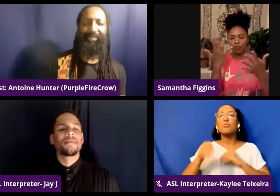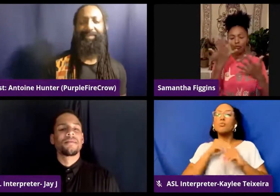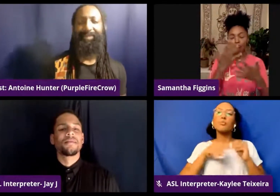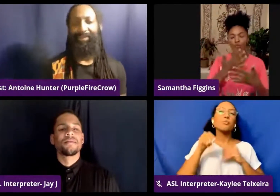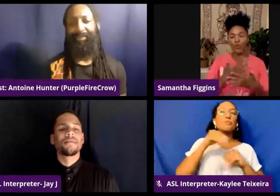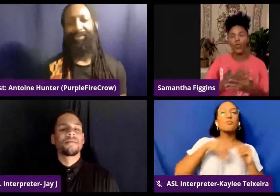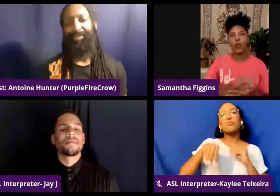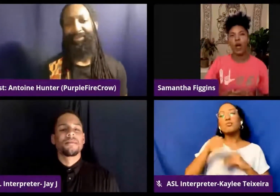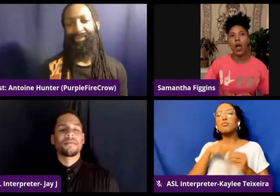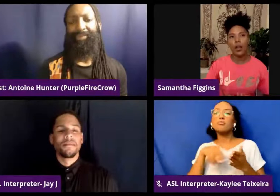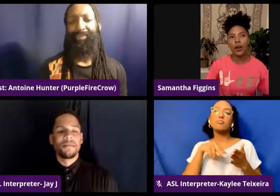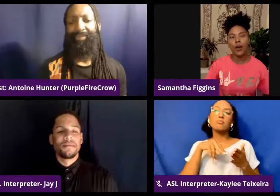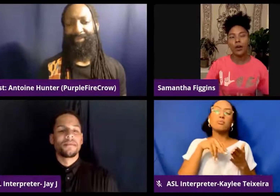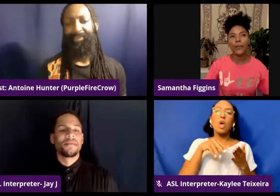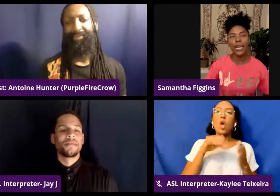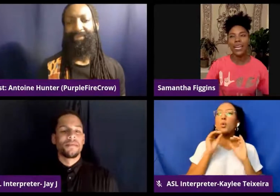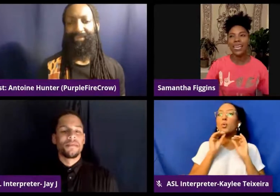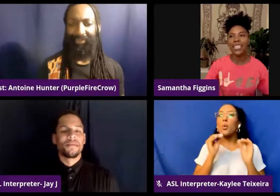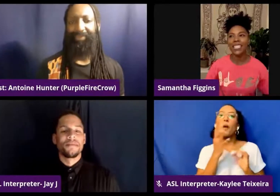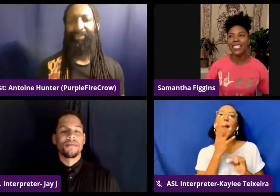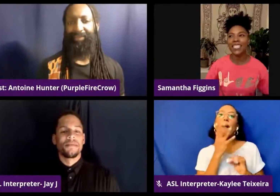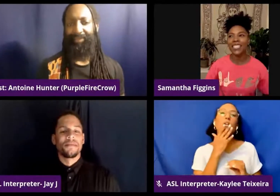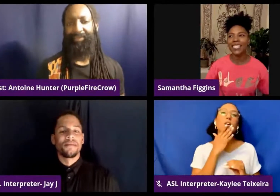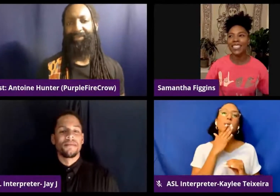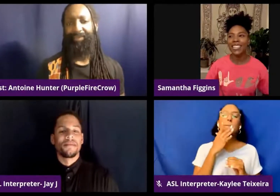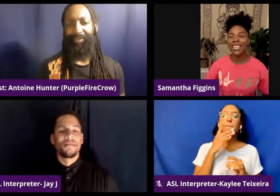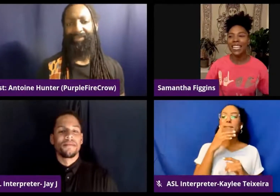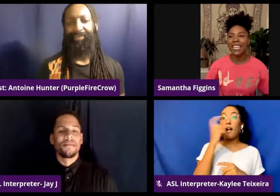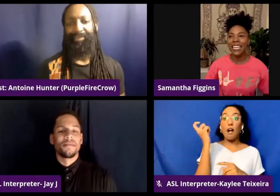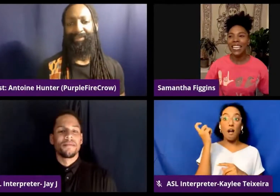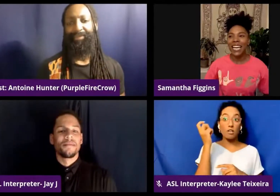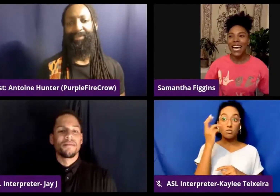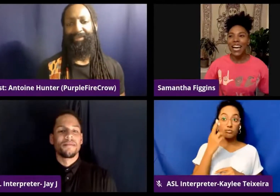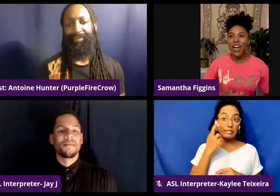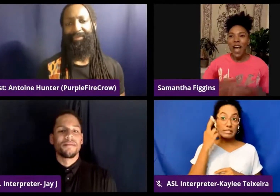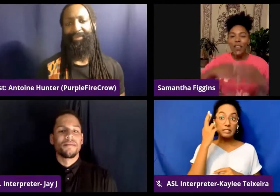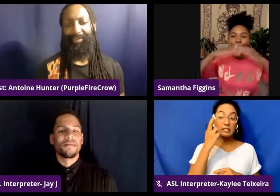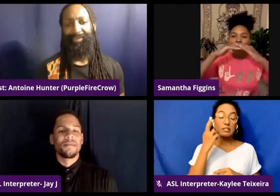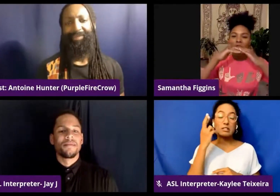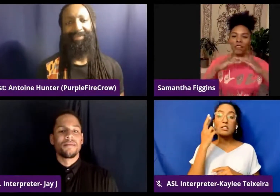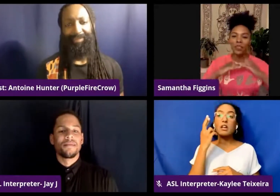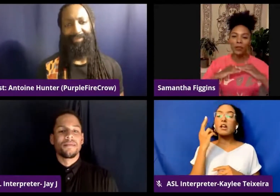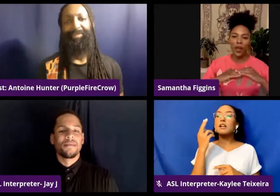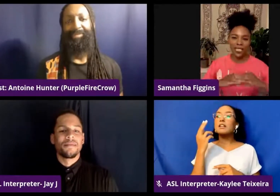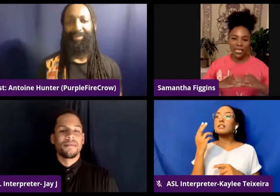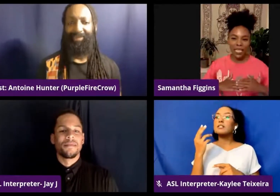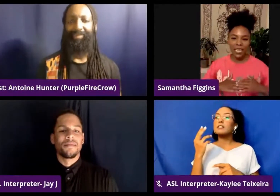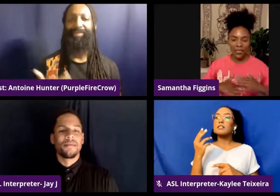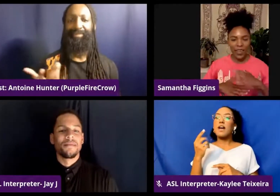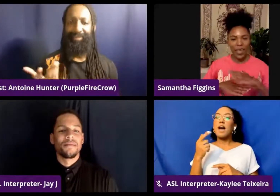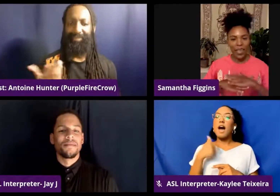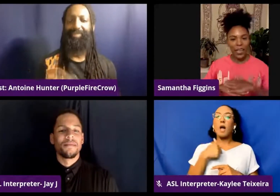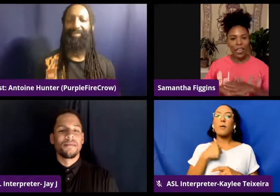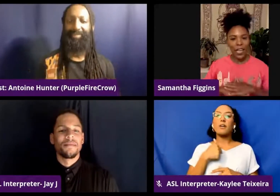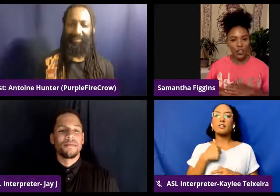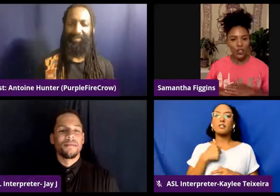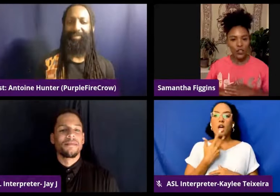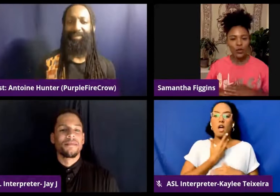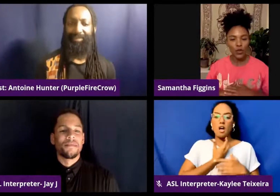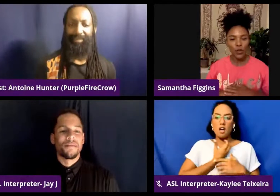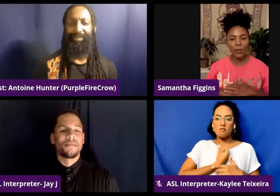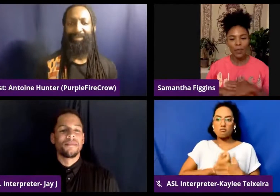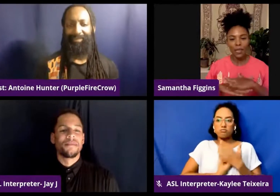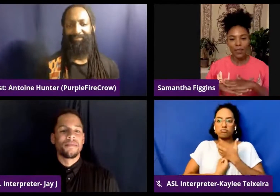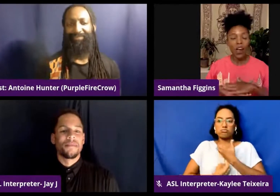and with no color, because there was a lot of suppressing that I